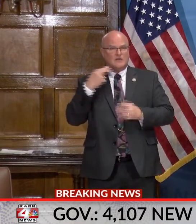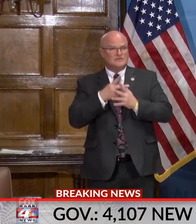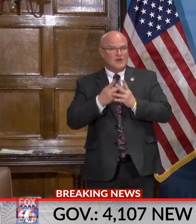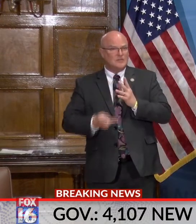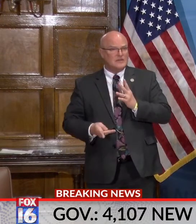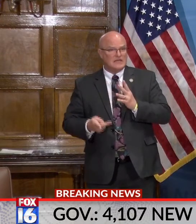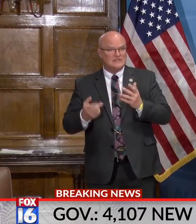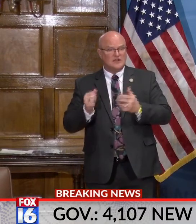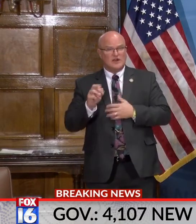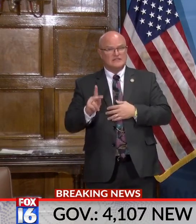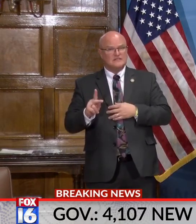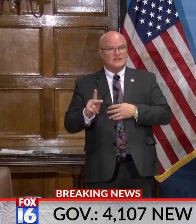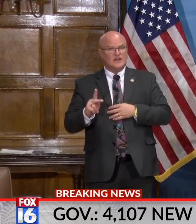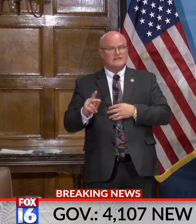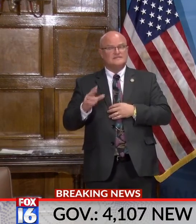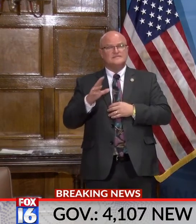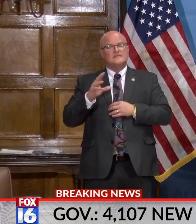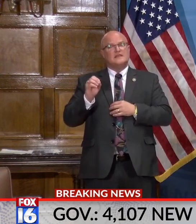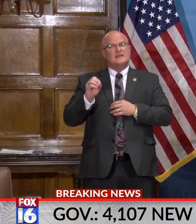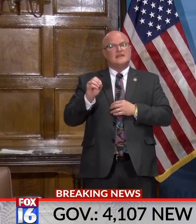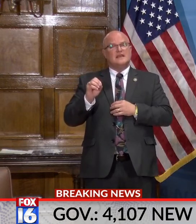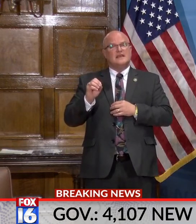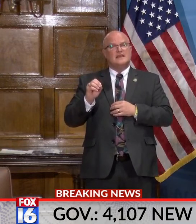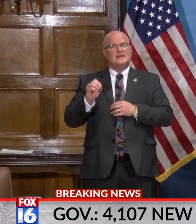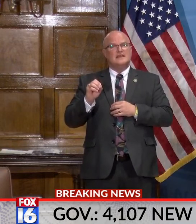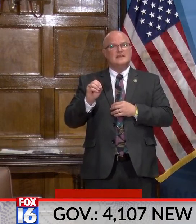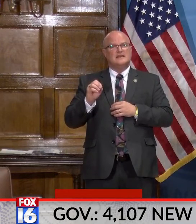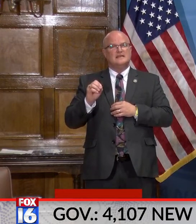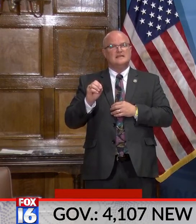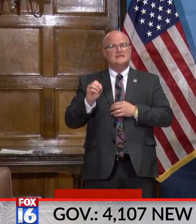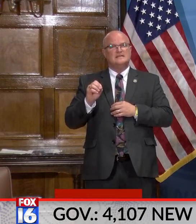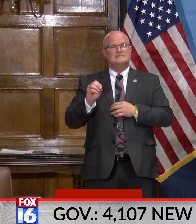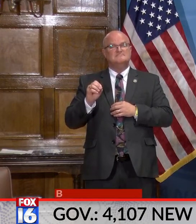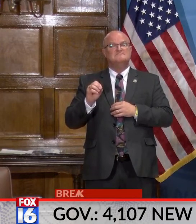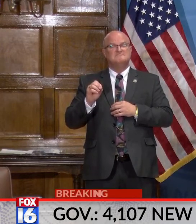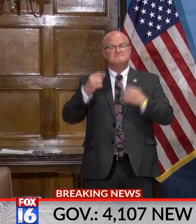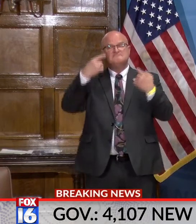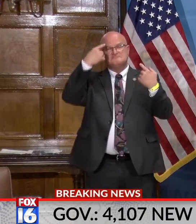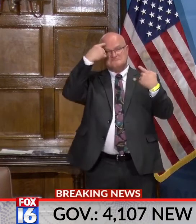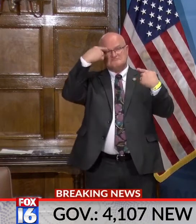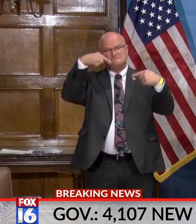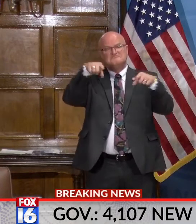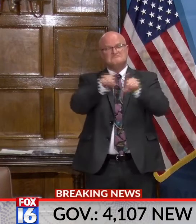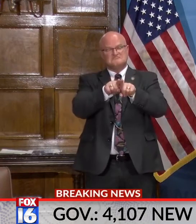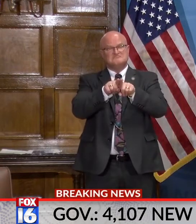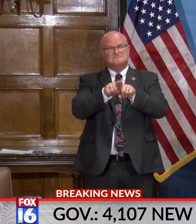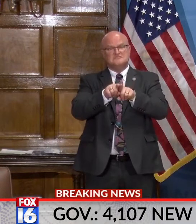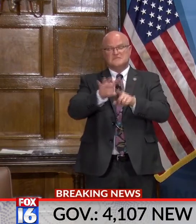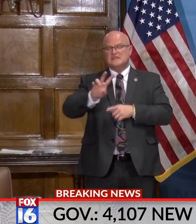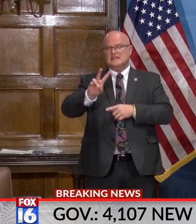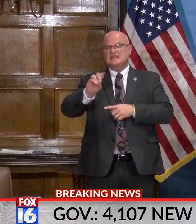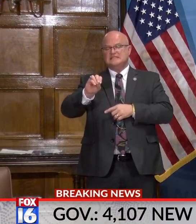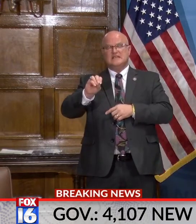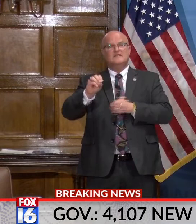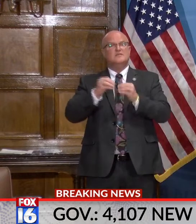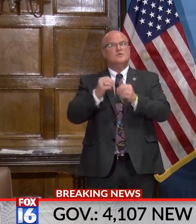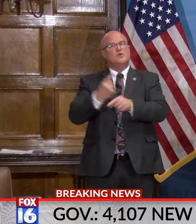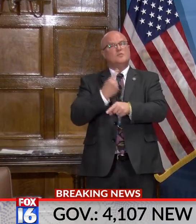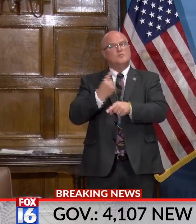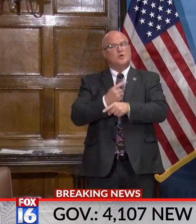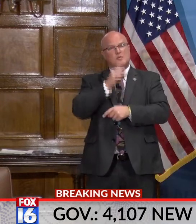in Arkansas, and you know, it was a consensus that 70 would be a more